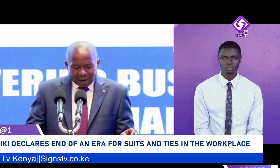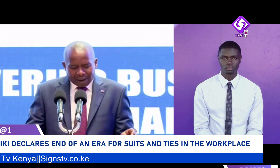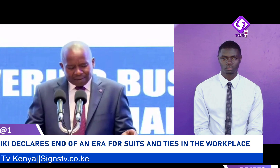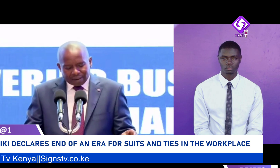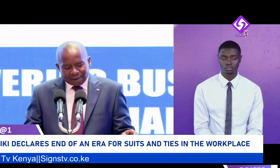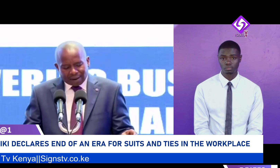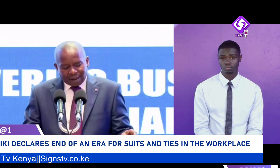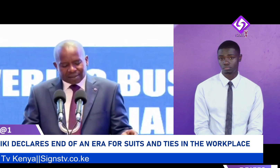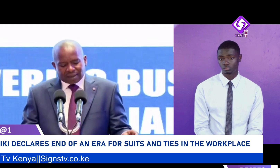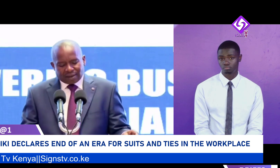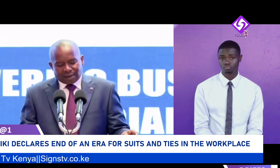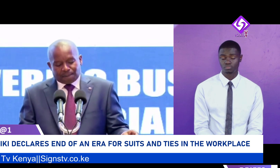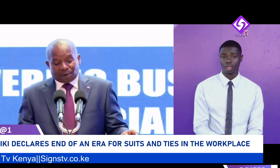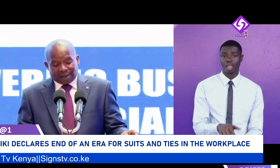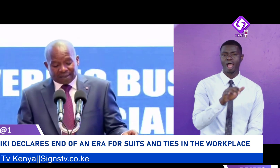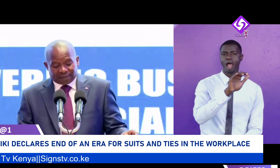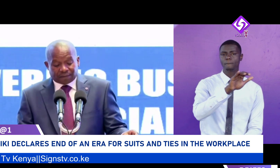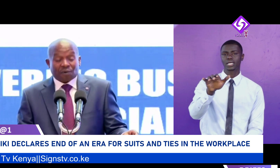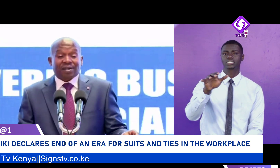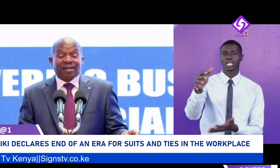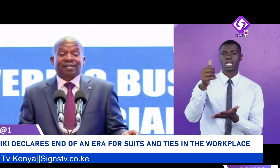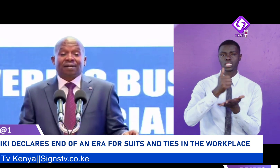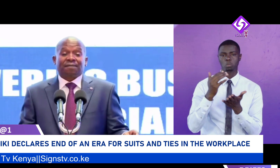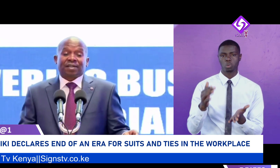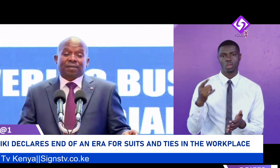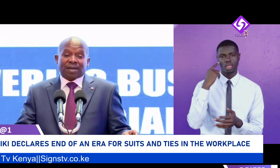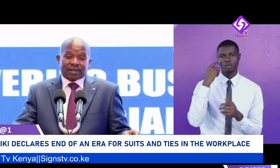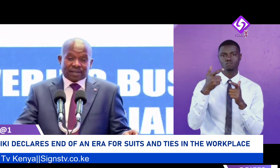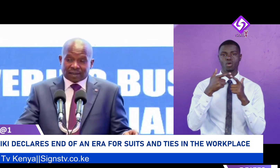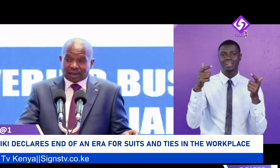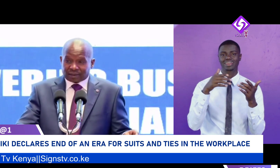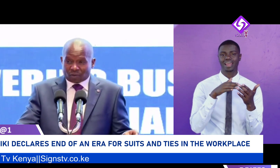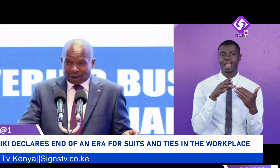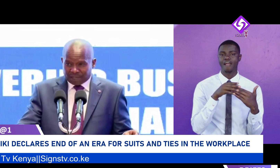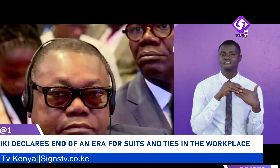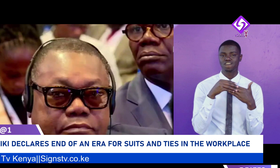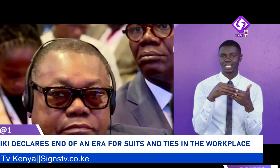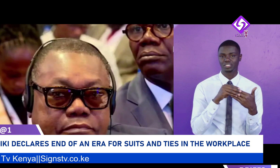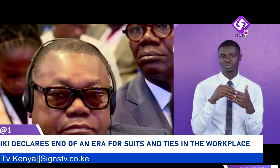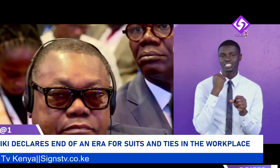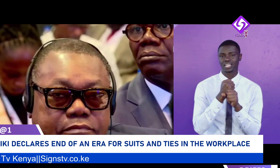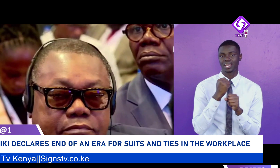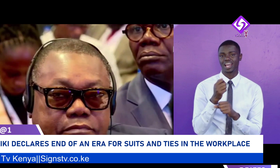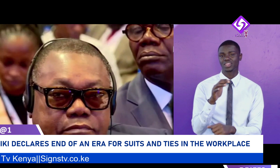Are asking employers for greater flexibilities at the workplace, and